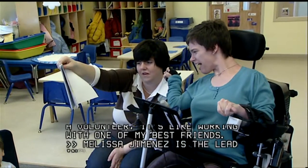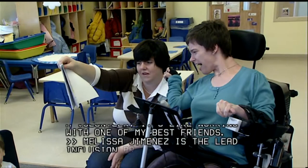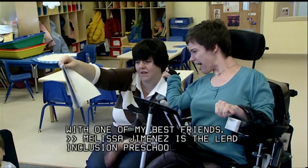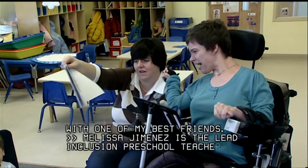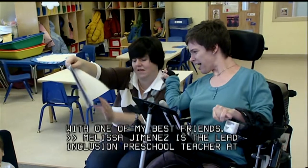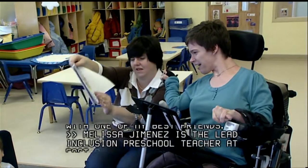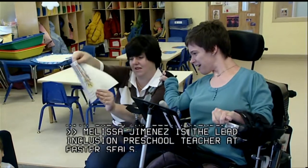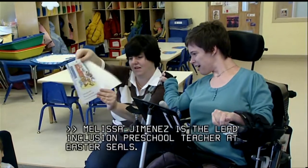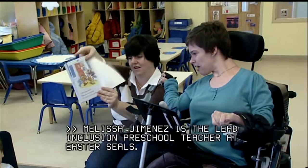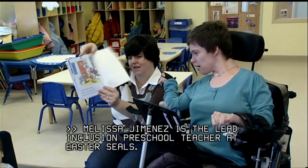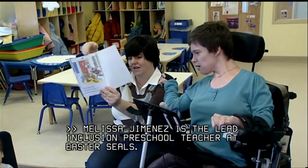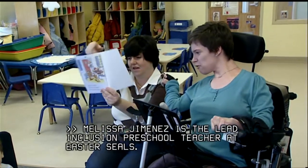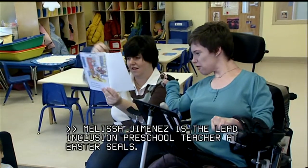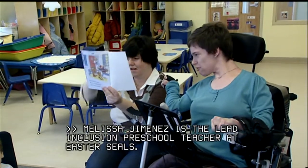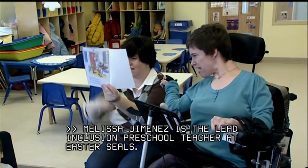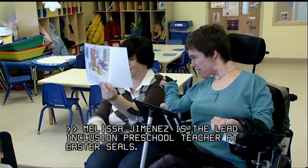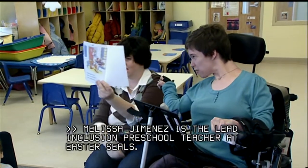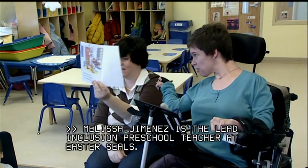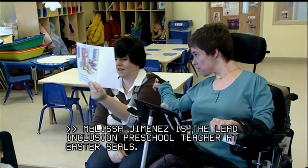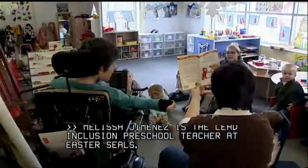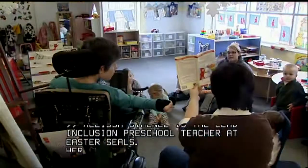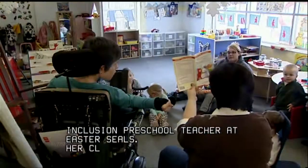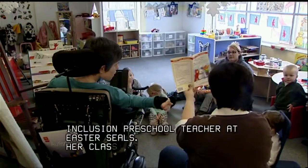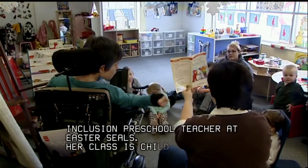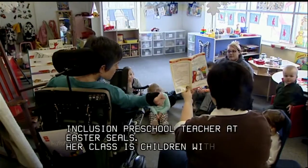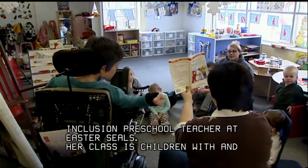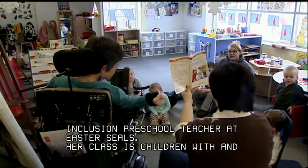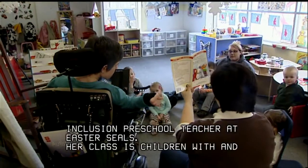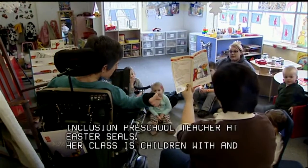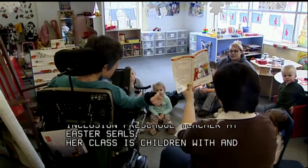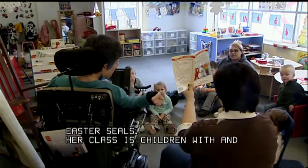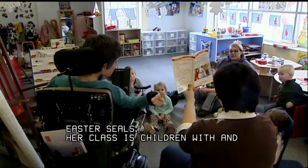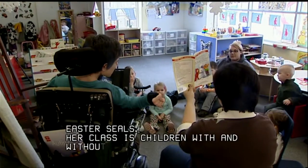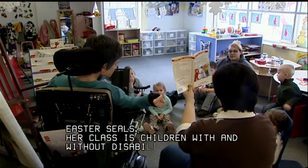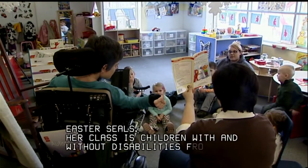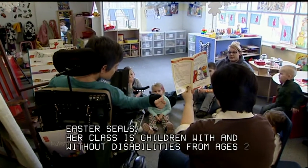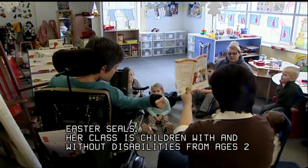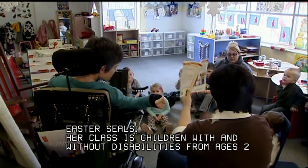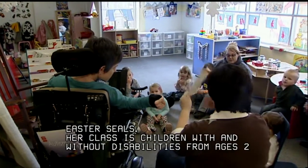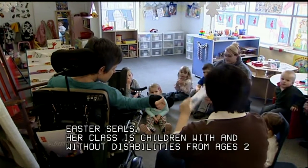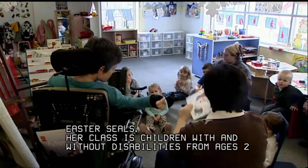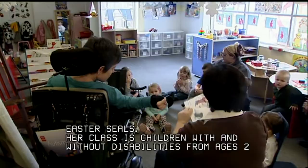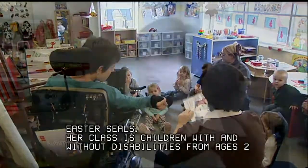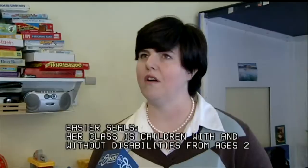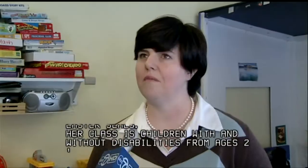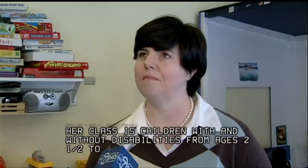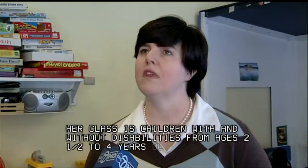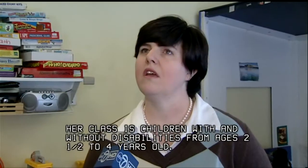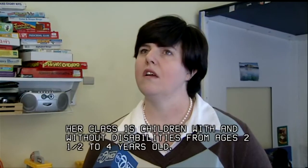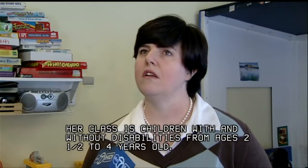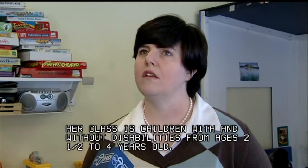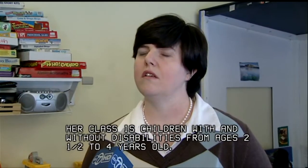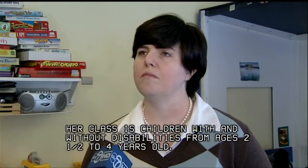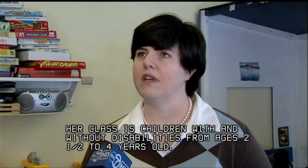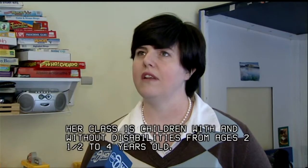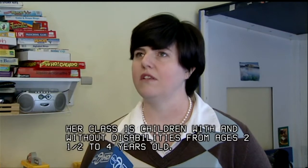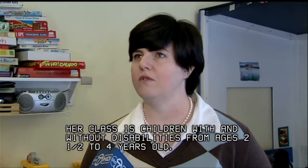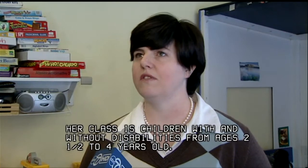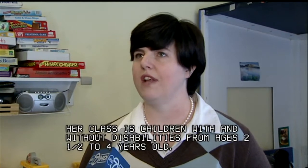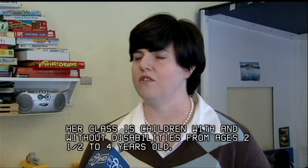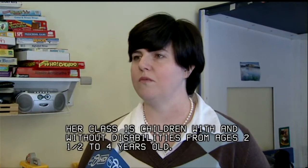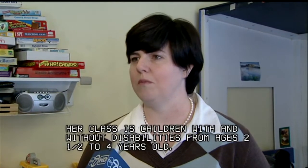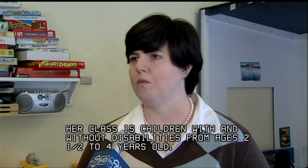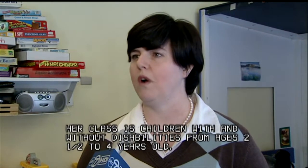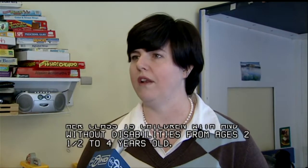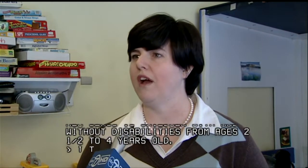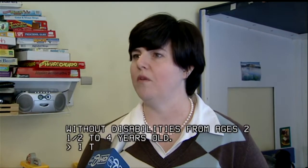has children with and without disability from ages 2.5 to 4 years old. I think being an